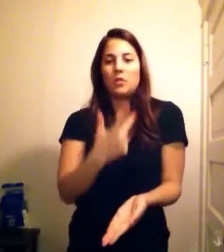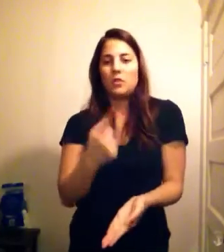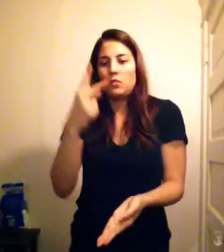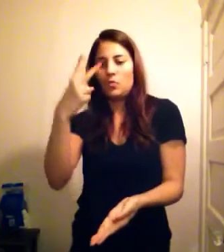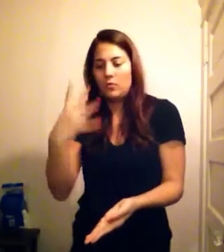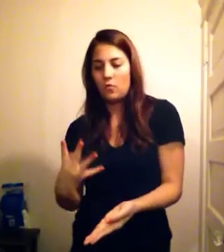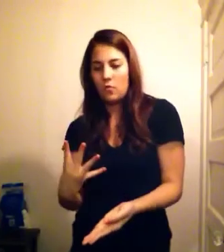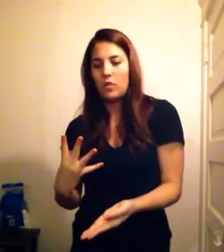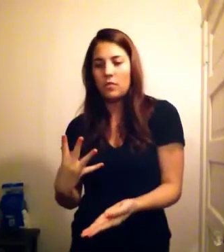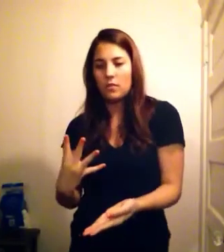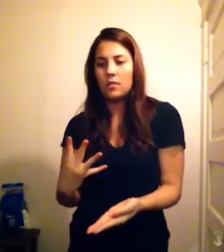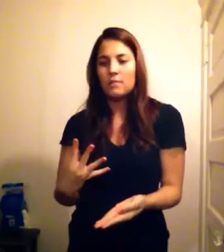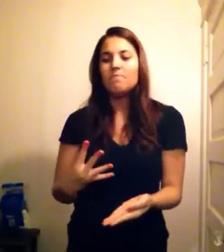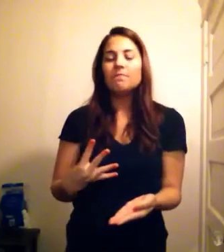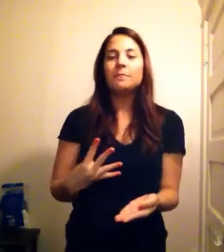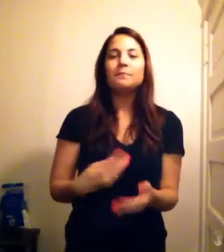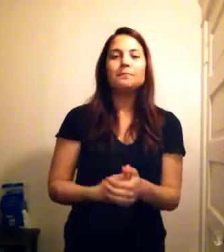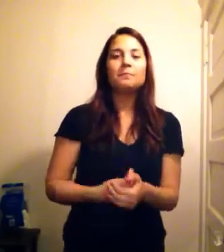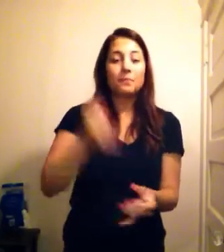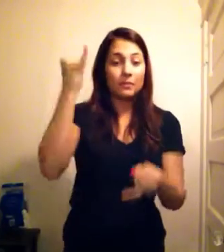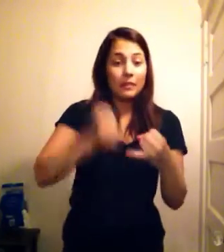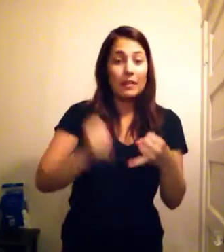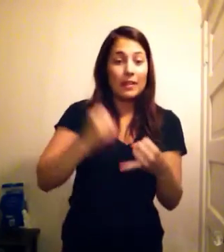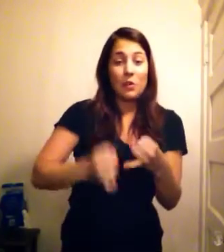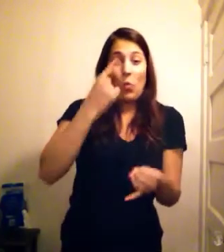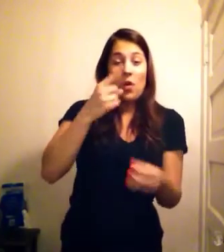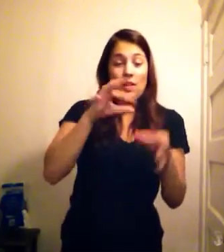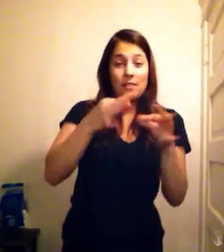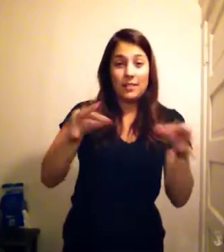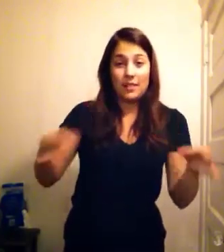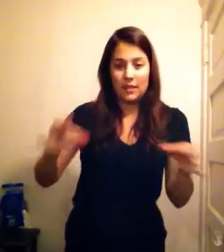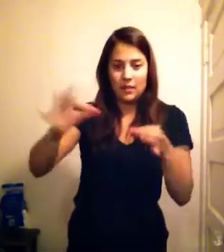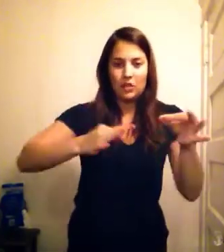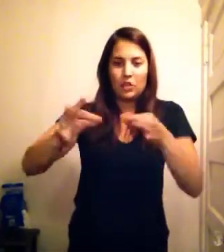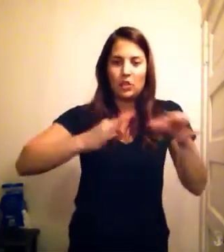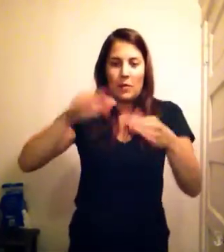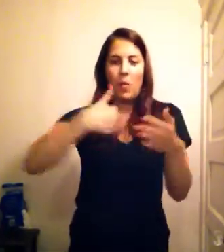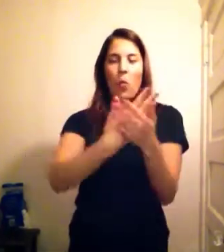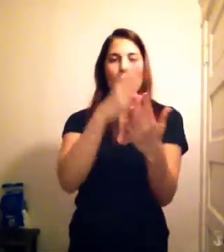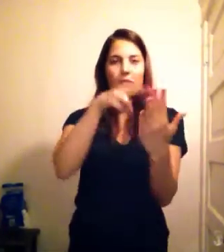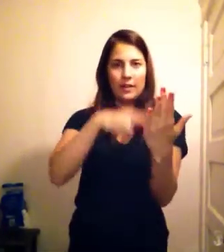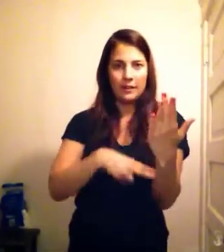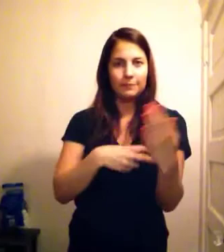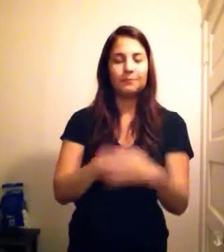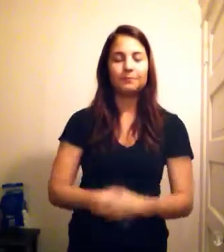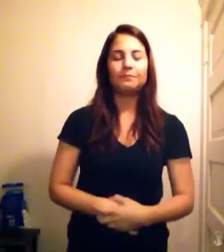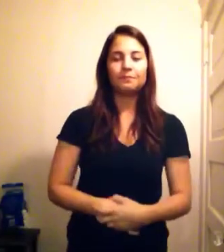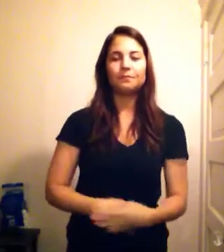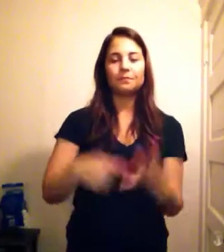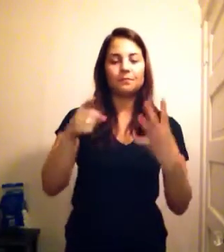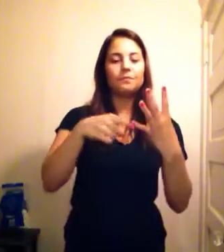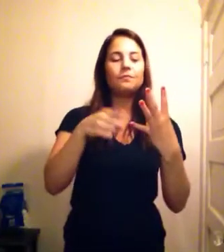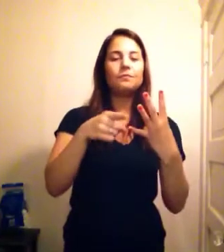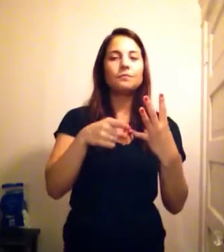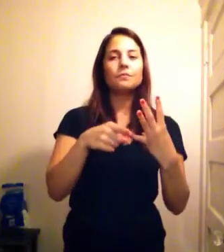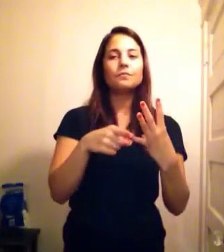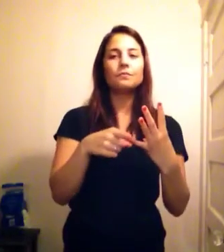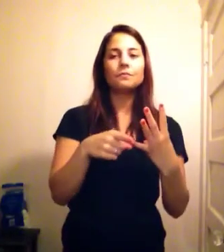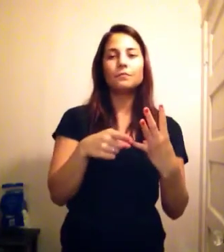And finally, can you explain the essence of the piece using just 1 sentence? The fourth and final step is to evaluate